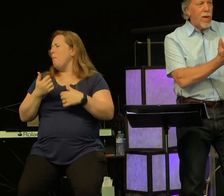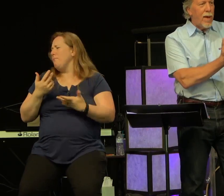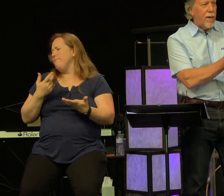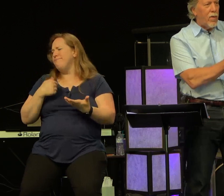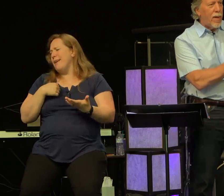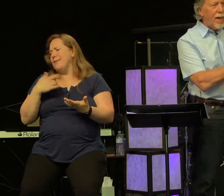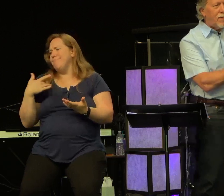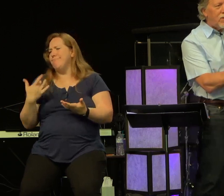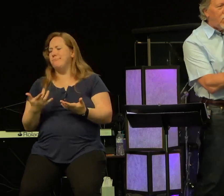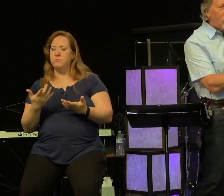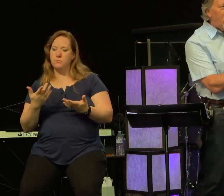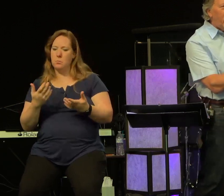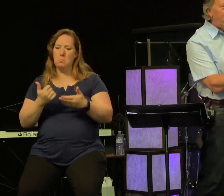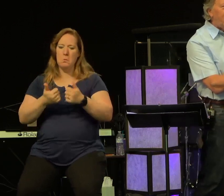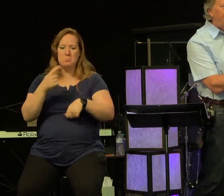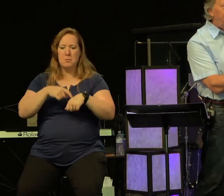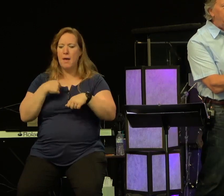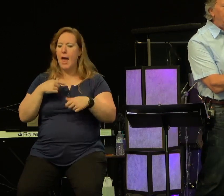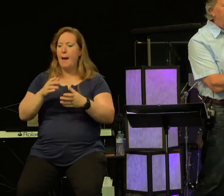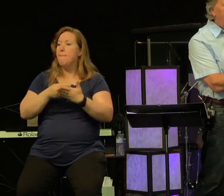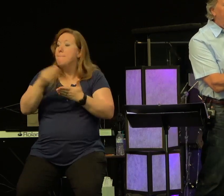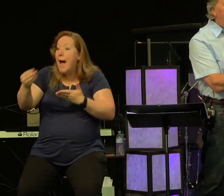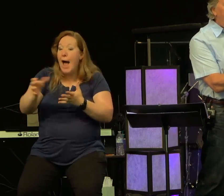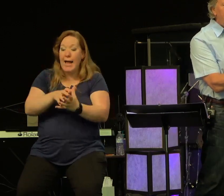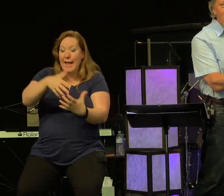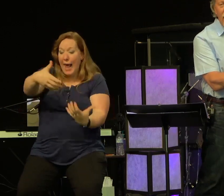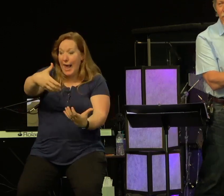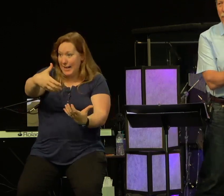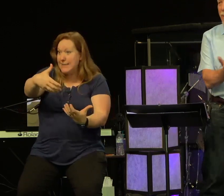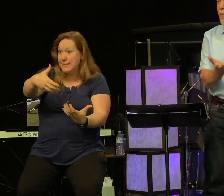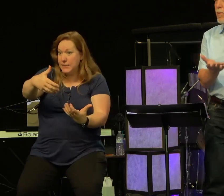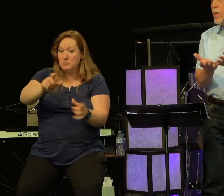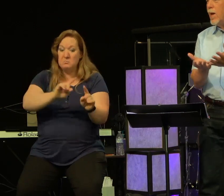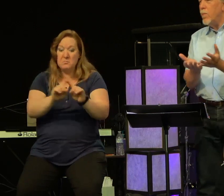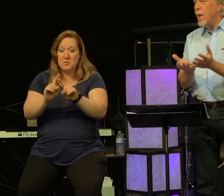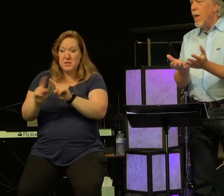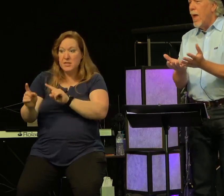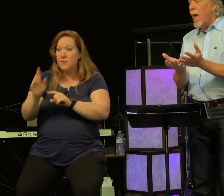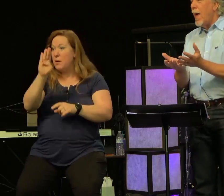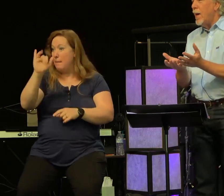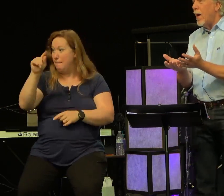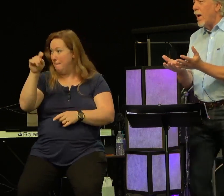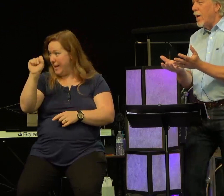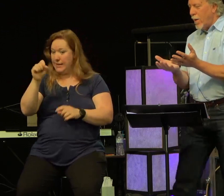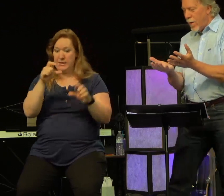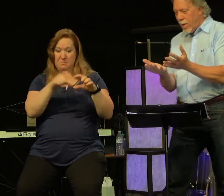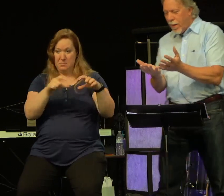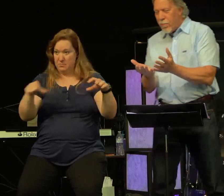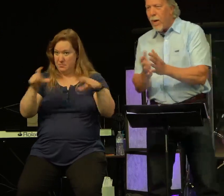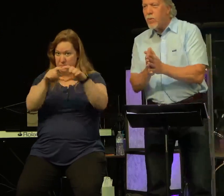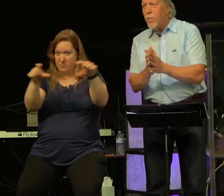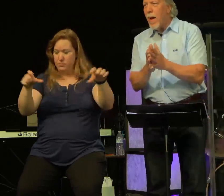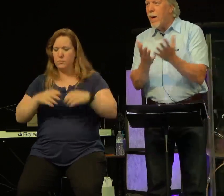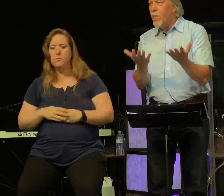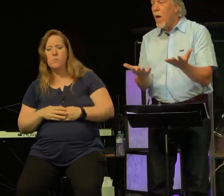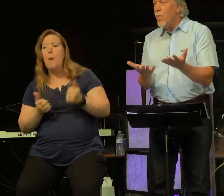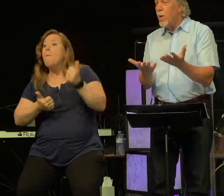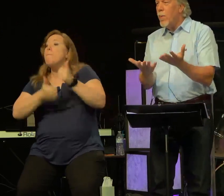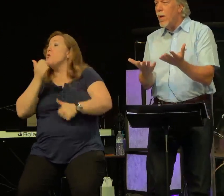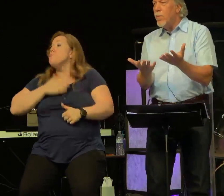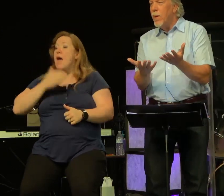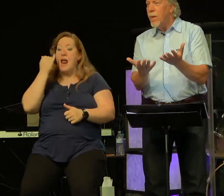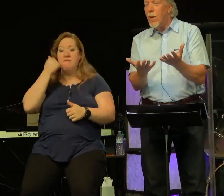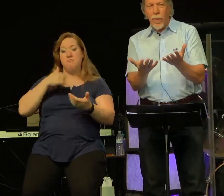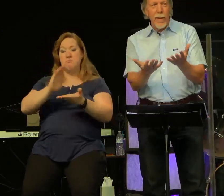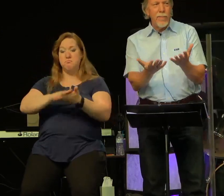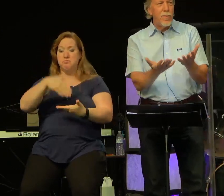I've gotten little cases with drill bits in them and driver bits and stuff. And most of mine, if you open them